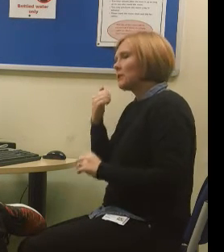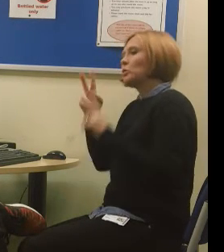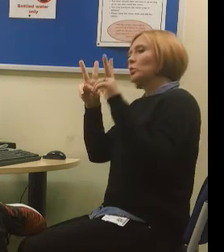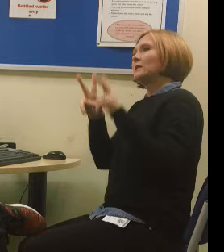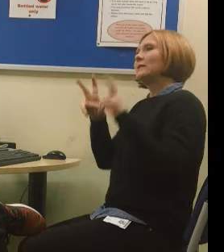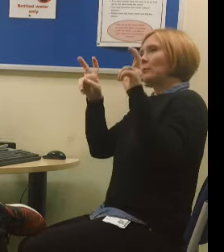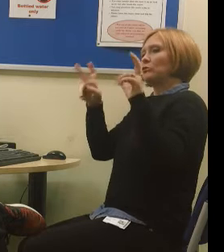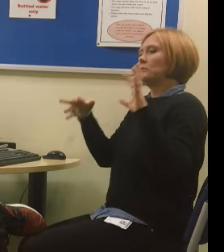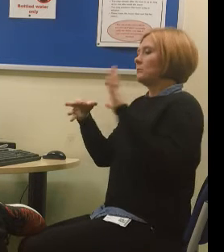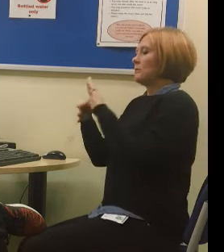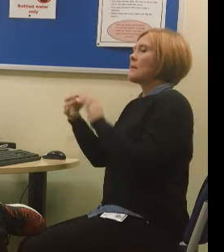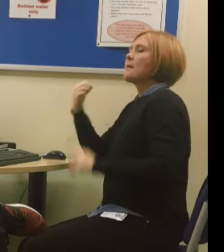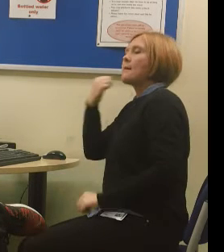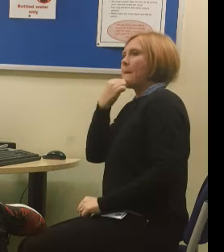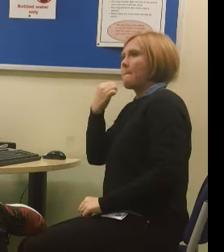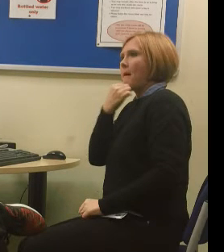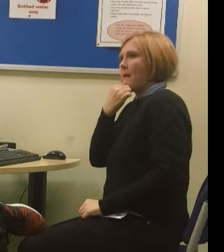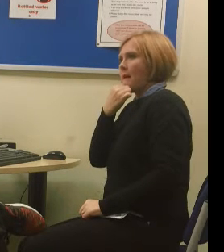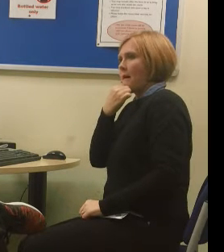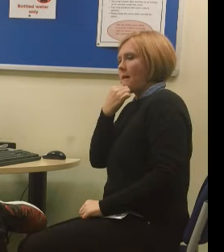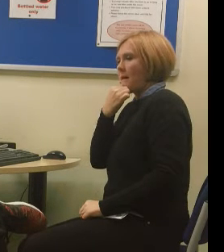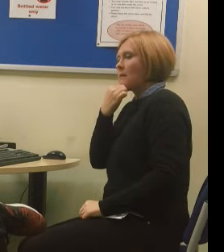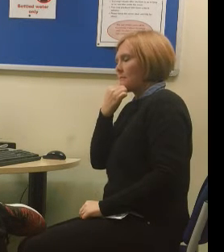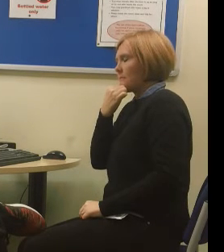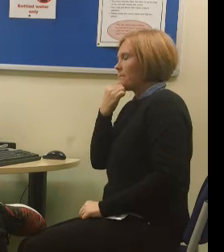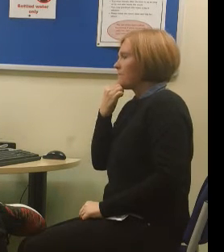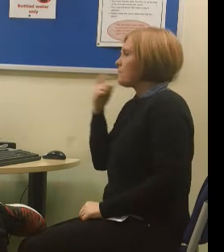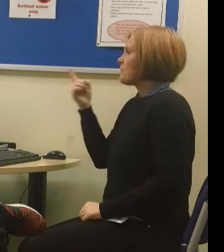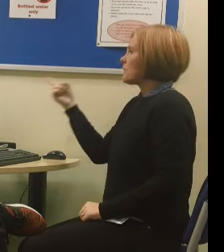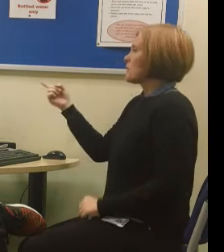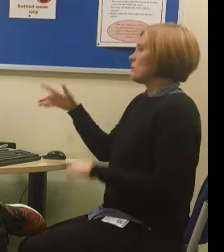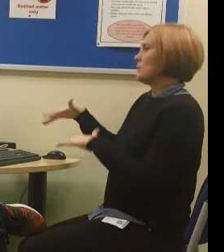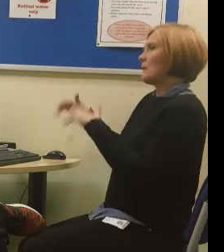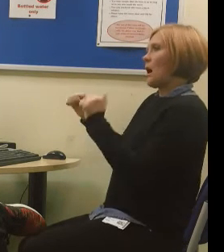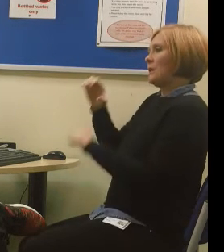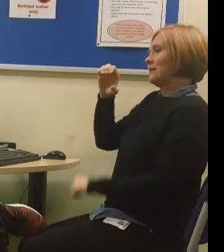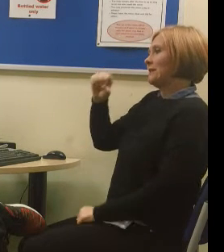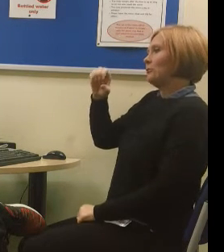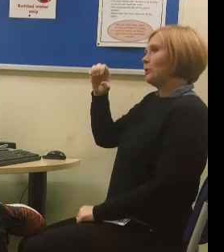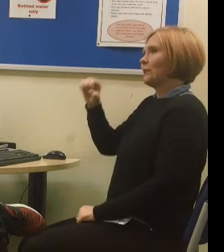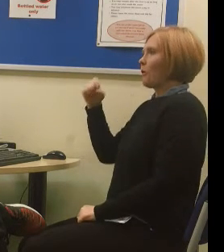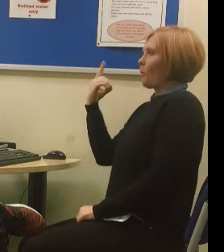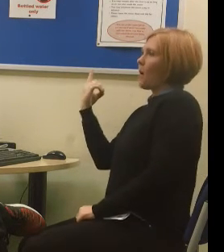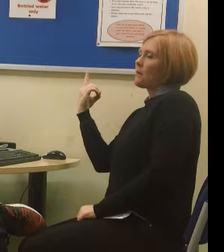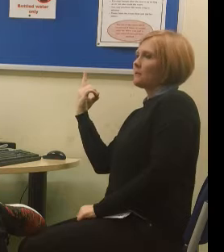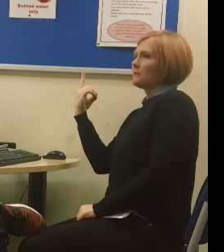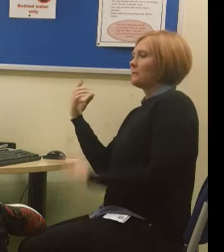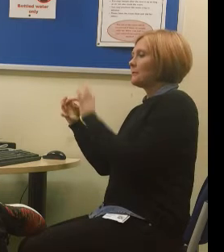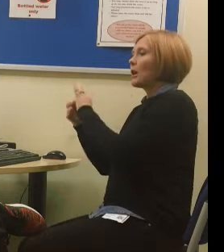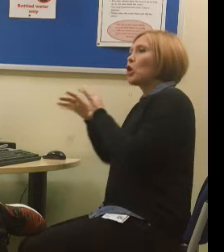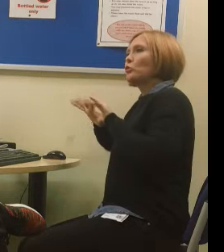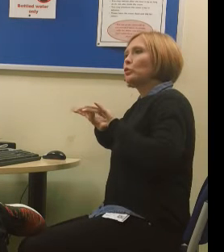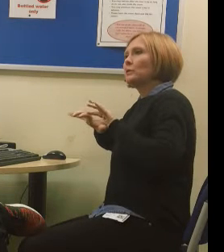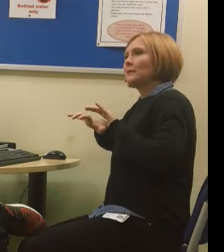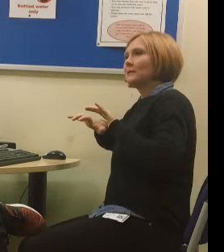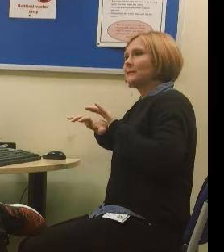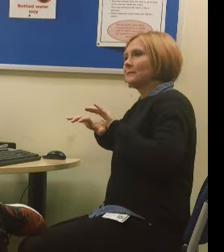number, and the books are then arranged in numerical order. So they start here with 001, which is the computing section, run all the way down